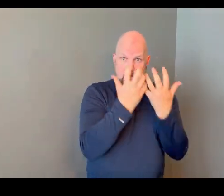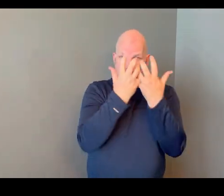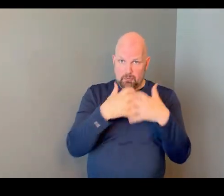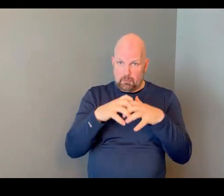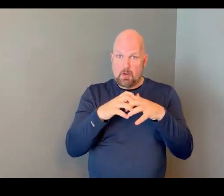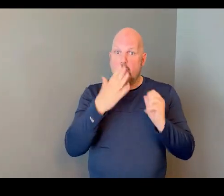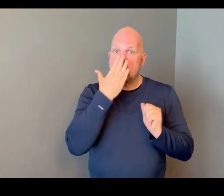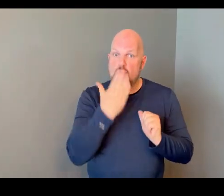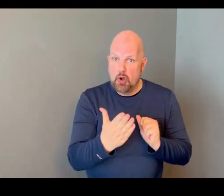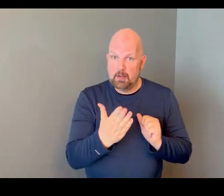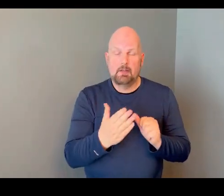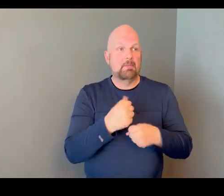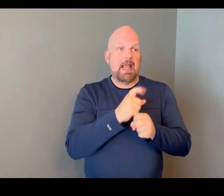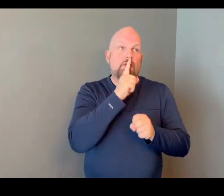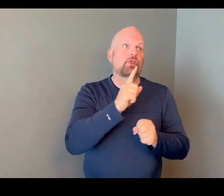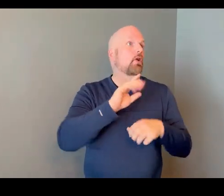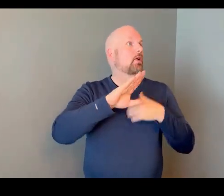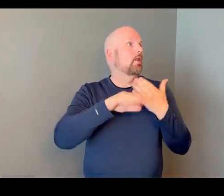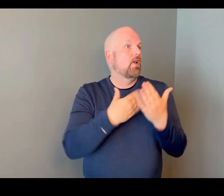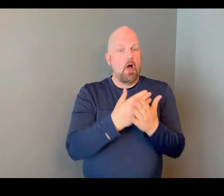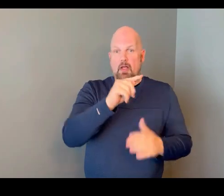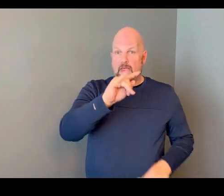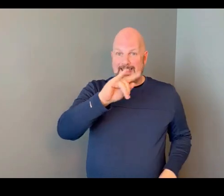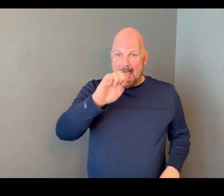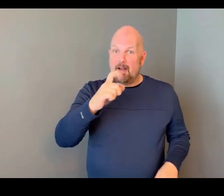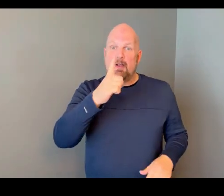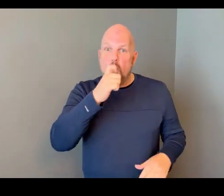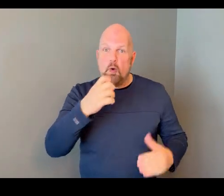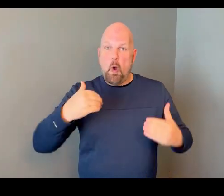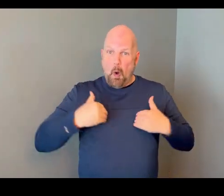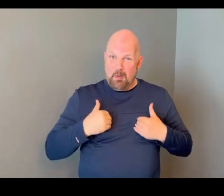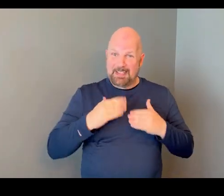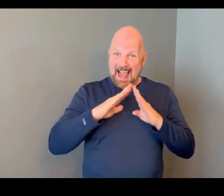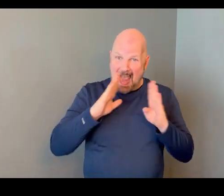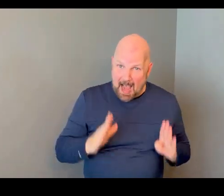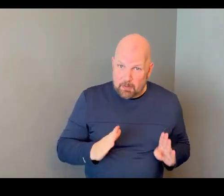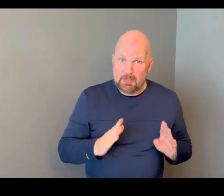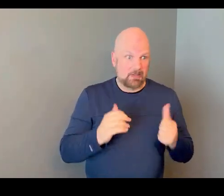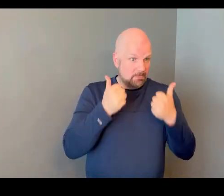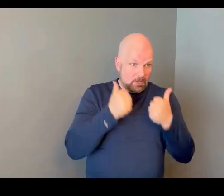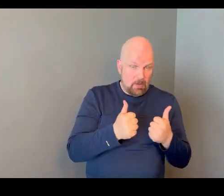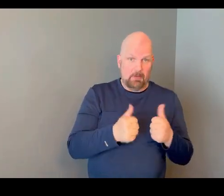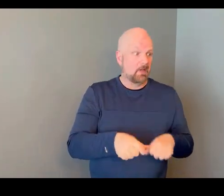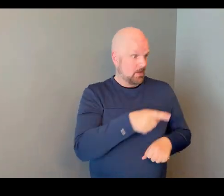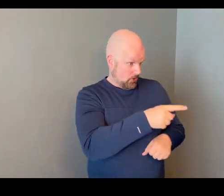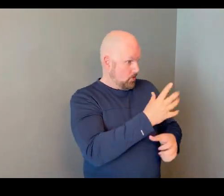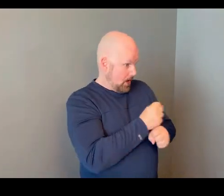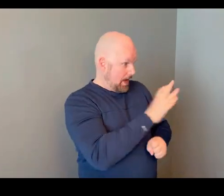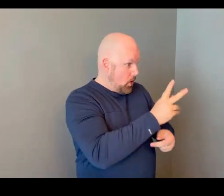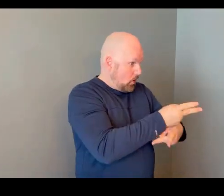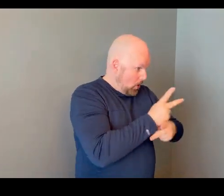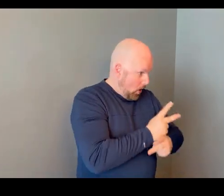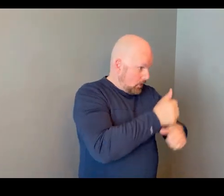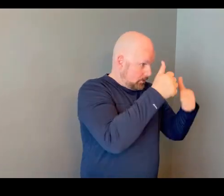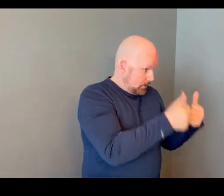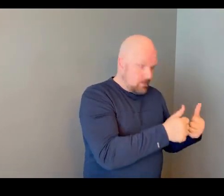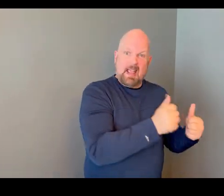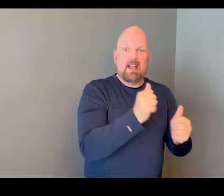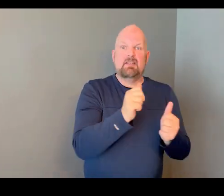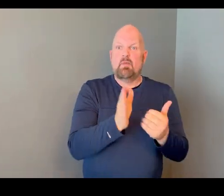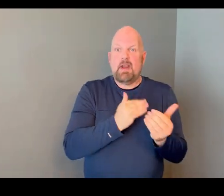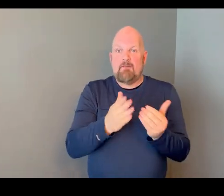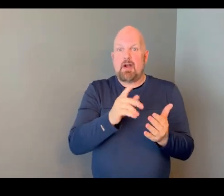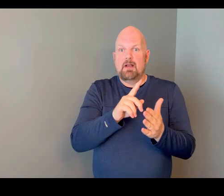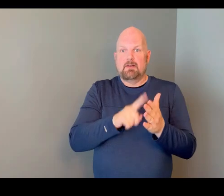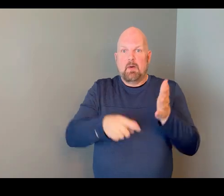this includes making sure that the title is clear, that the buyer did in fact secure their loan, and everything else that might